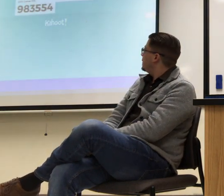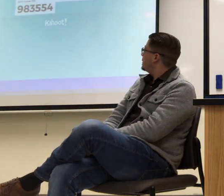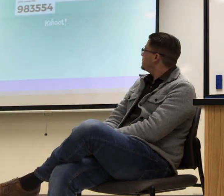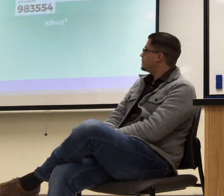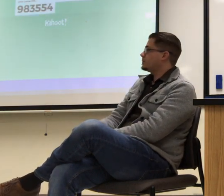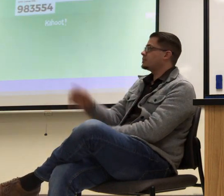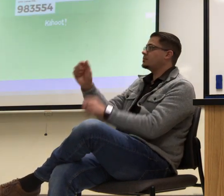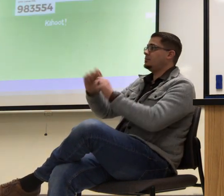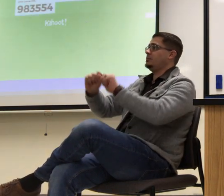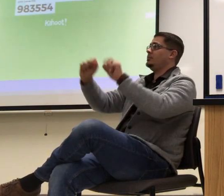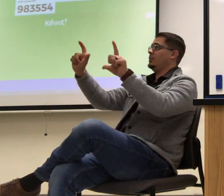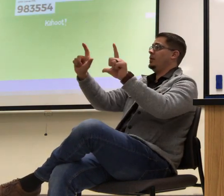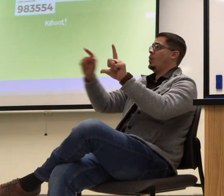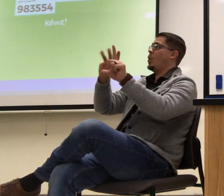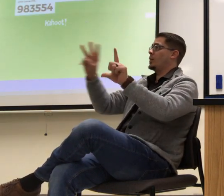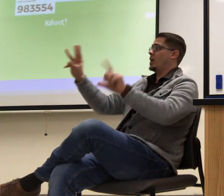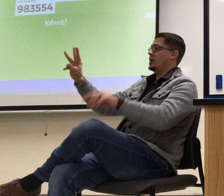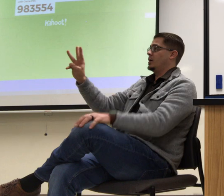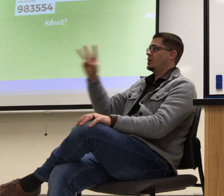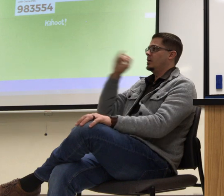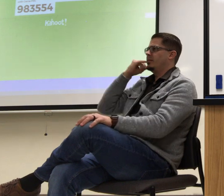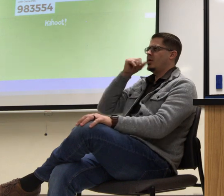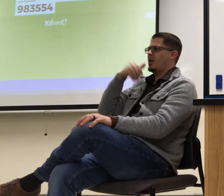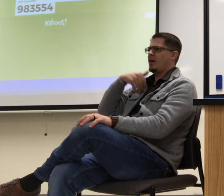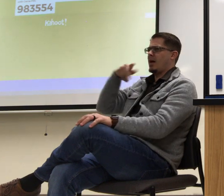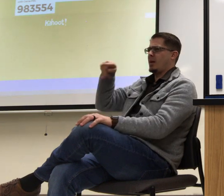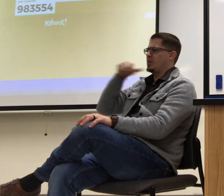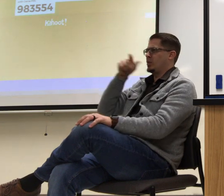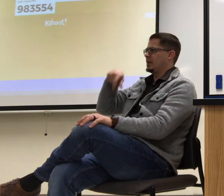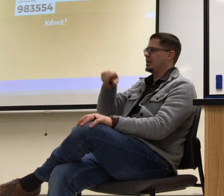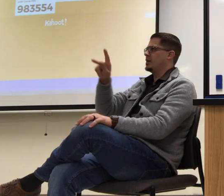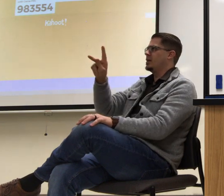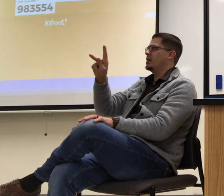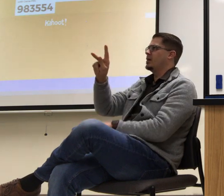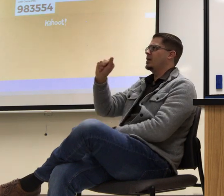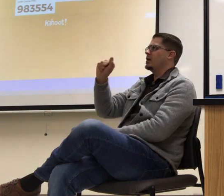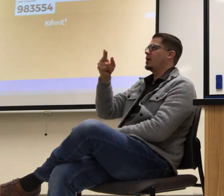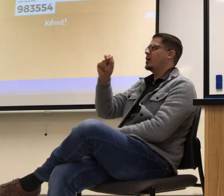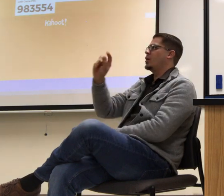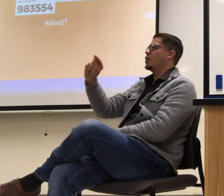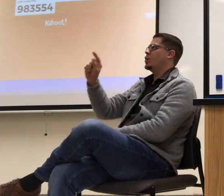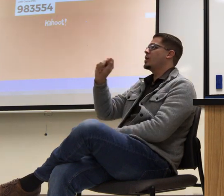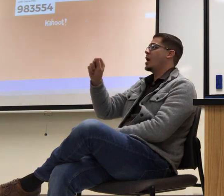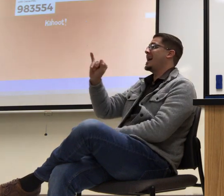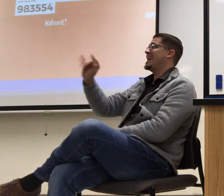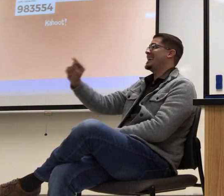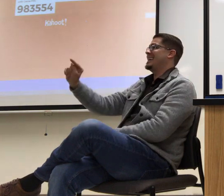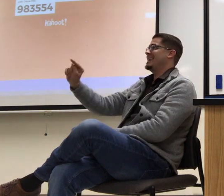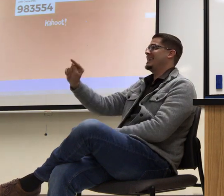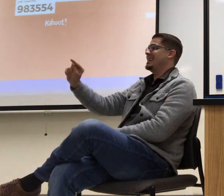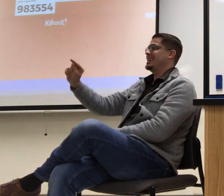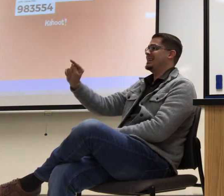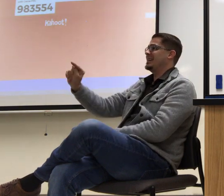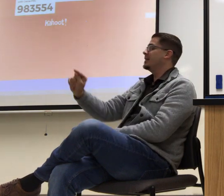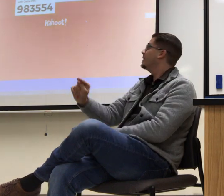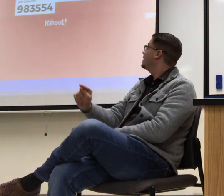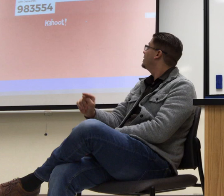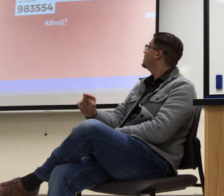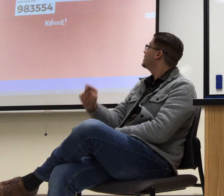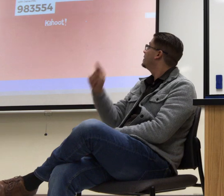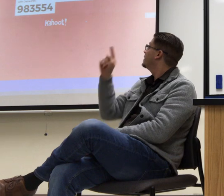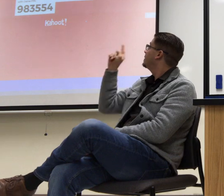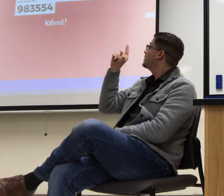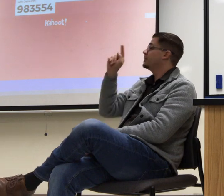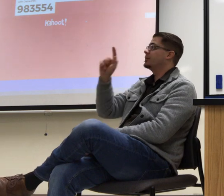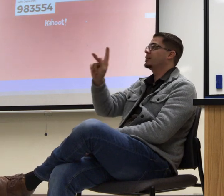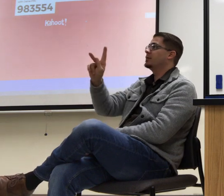you open your browser, if you don't have the app, I don't think you do, go to kahoot.it on your browser, just enter in that PIN,